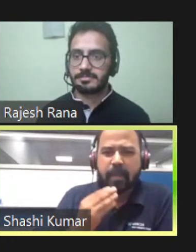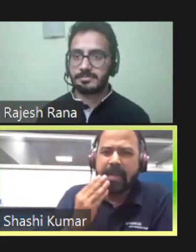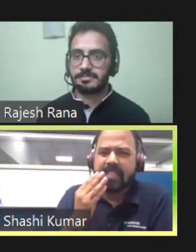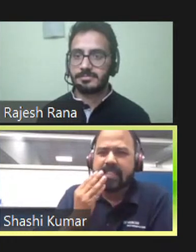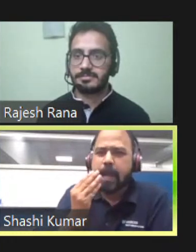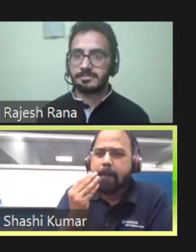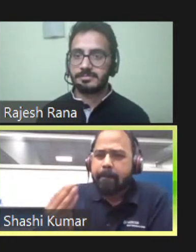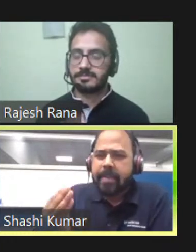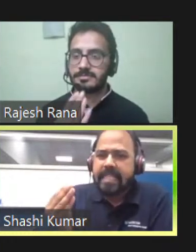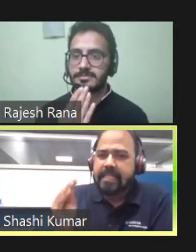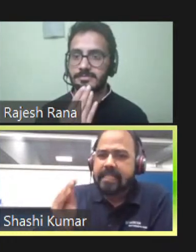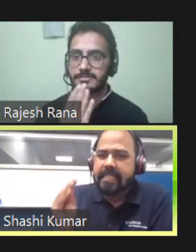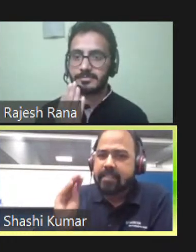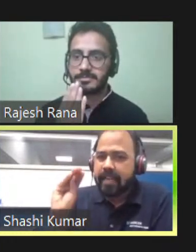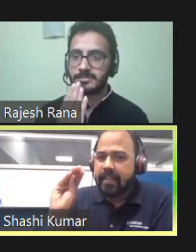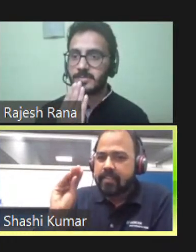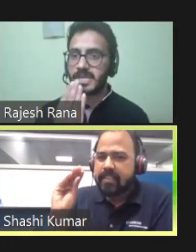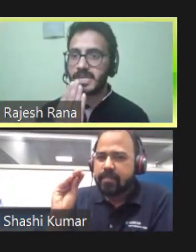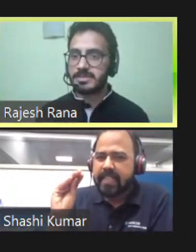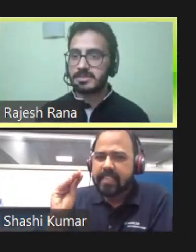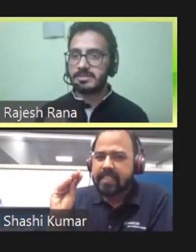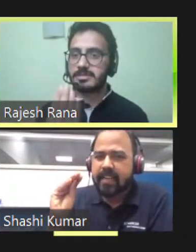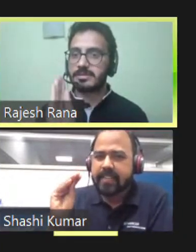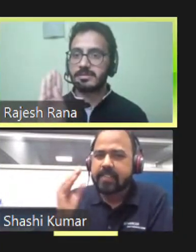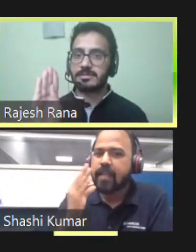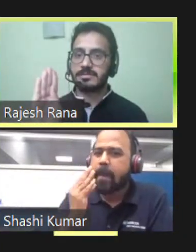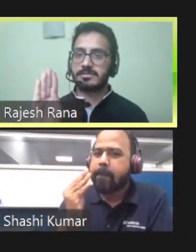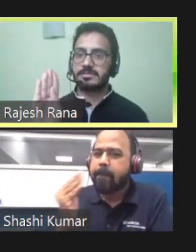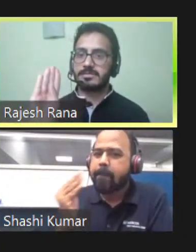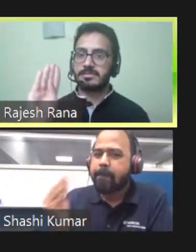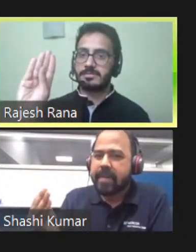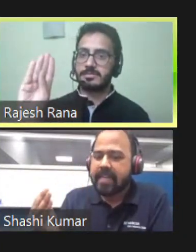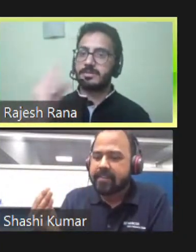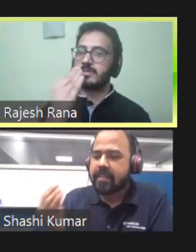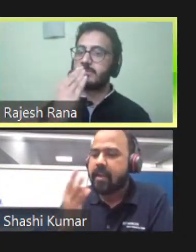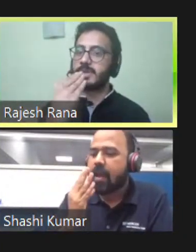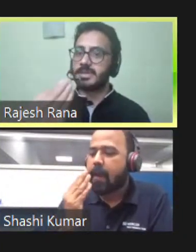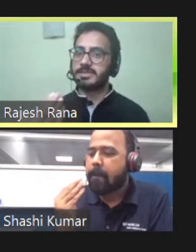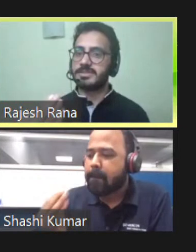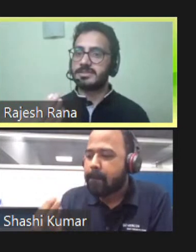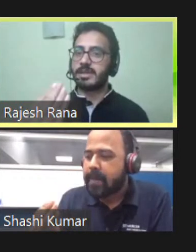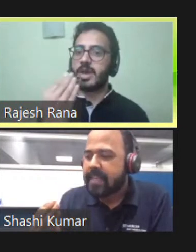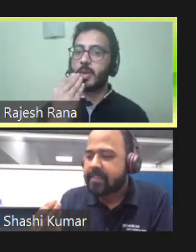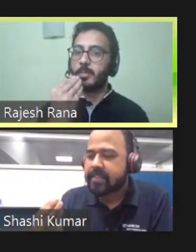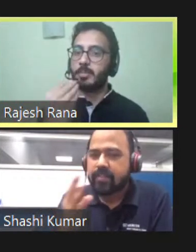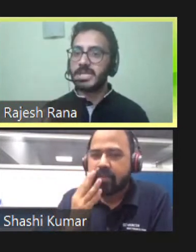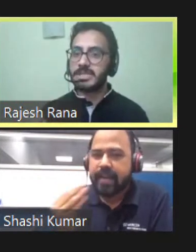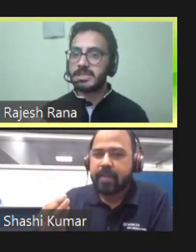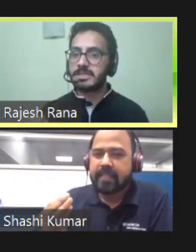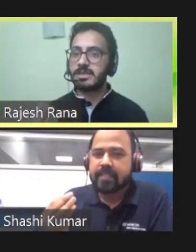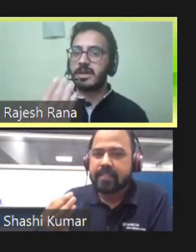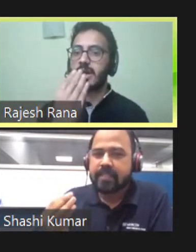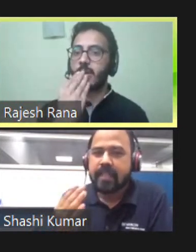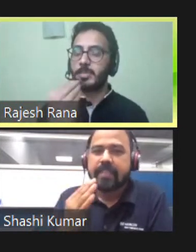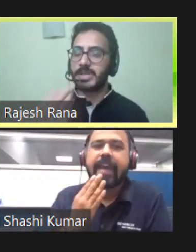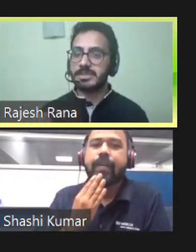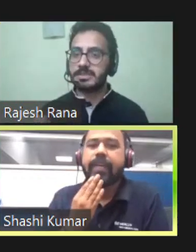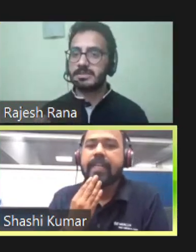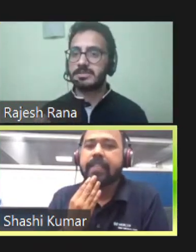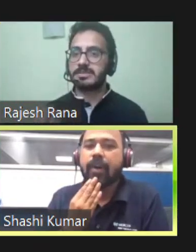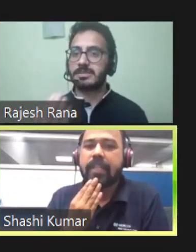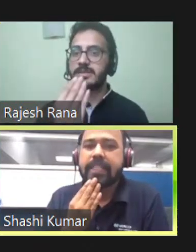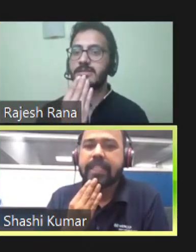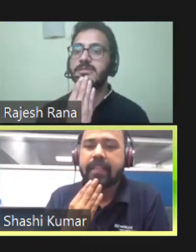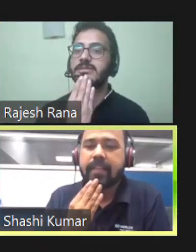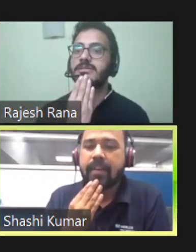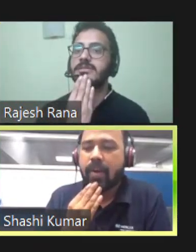please, right? Just make this hand like this. Please. Right? Thank you is